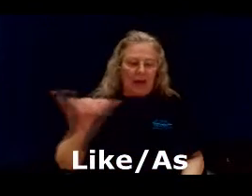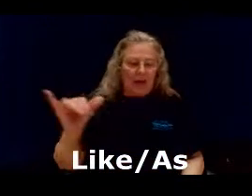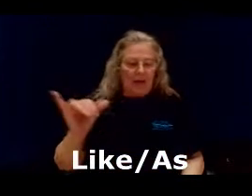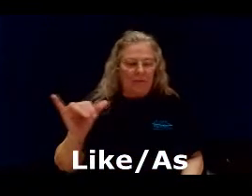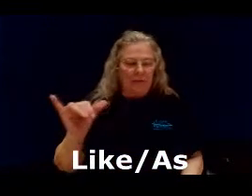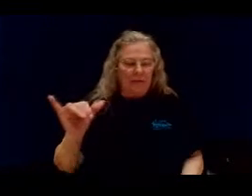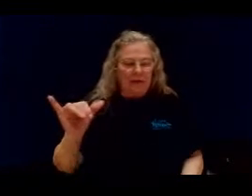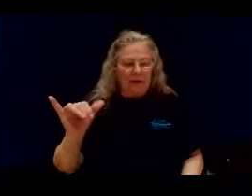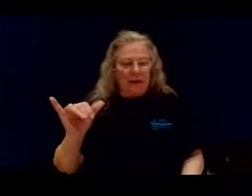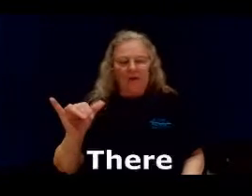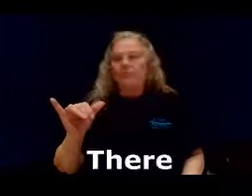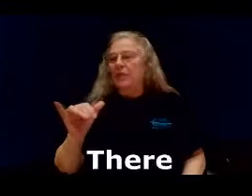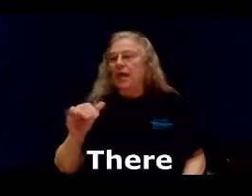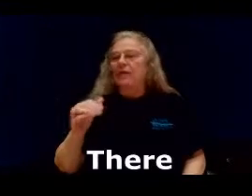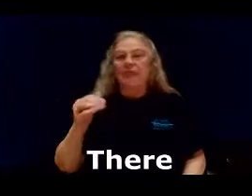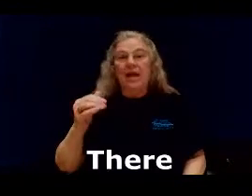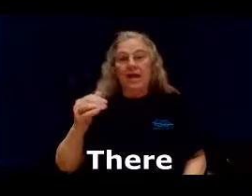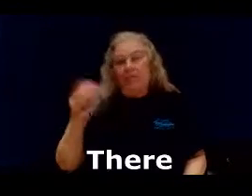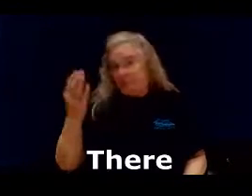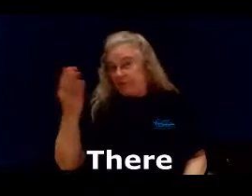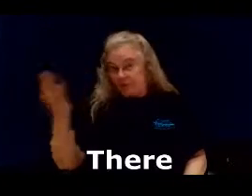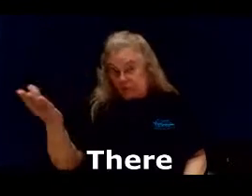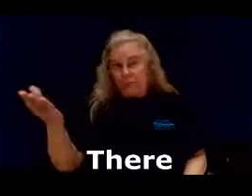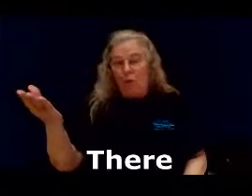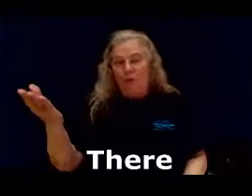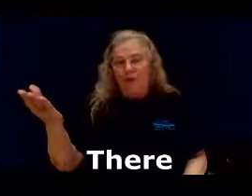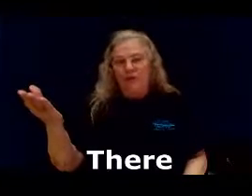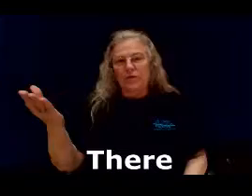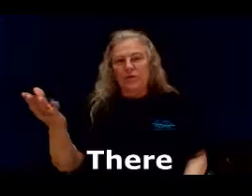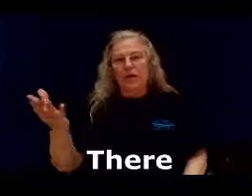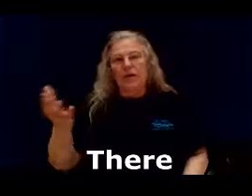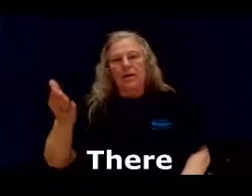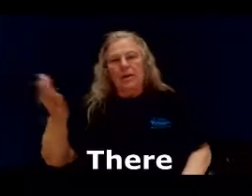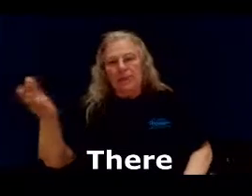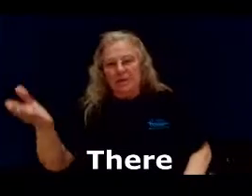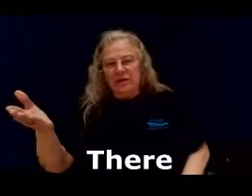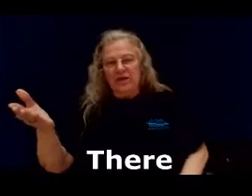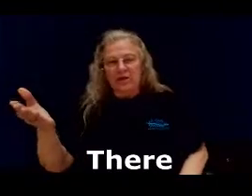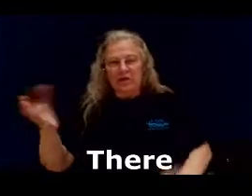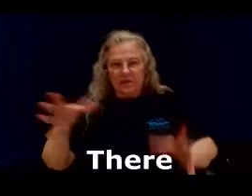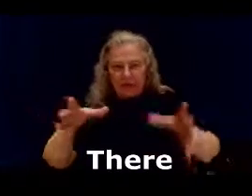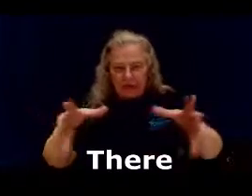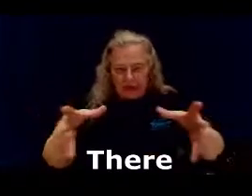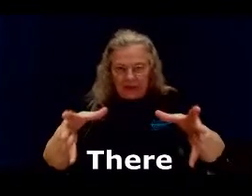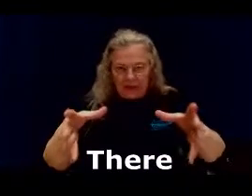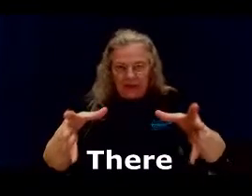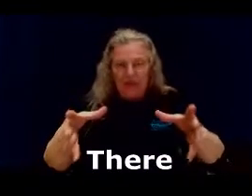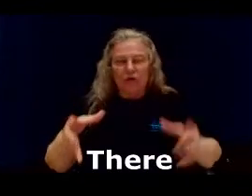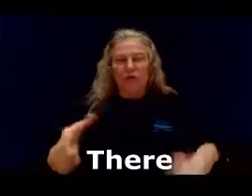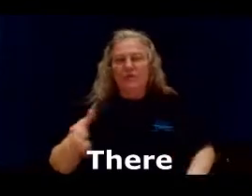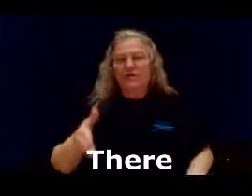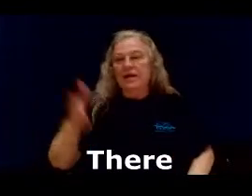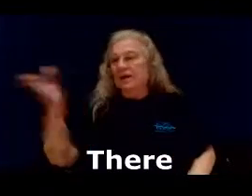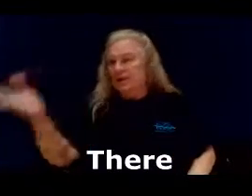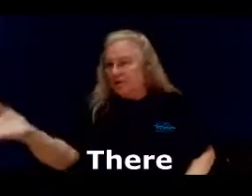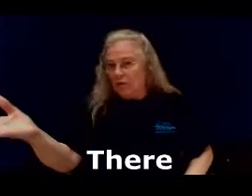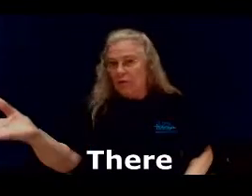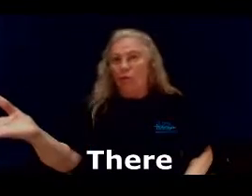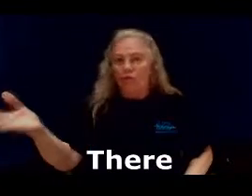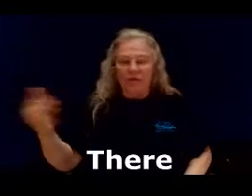Like and there. Just pointing to a position that's not in the general vicinity, so it's over